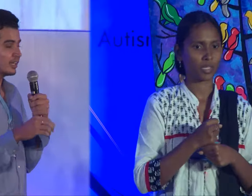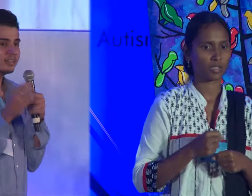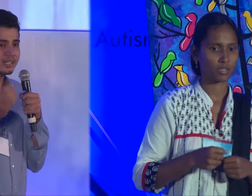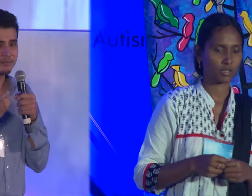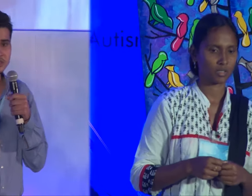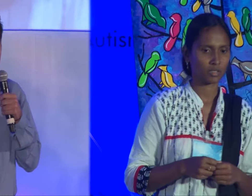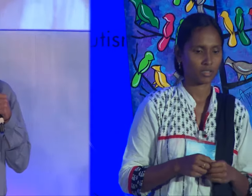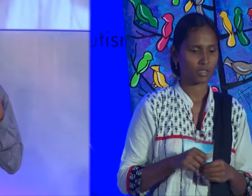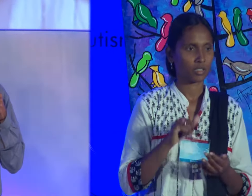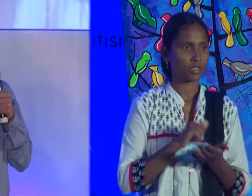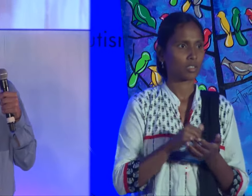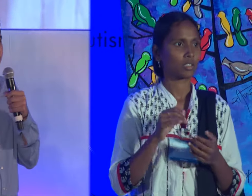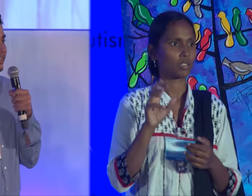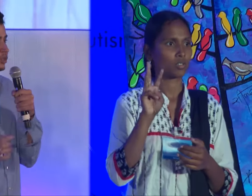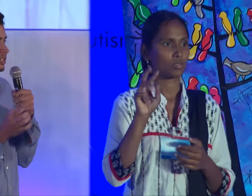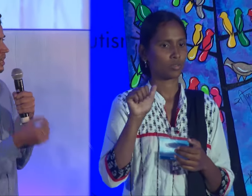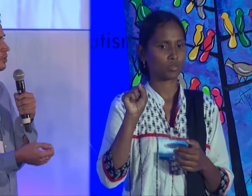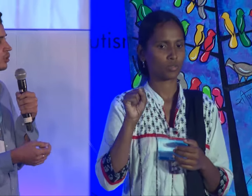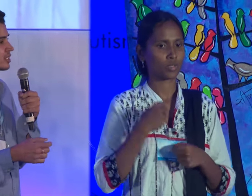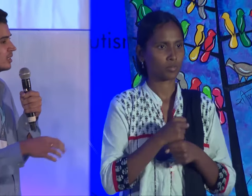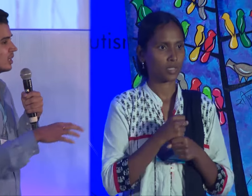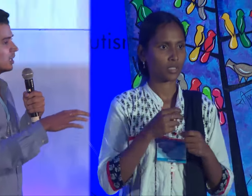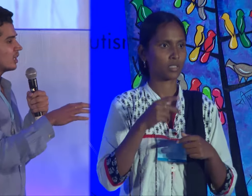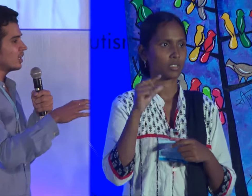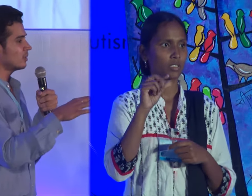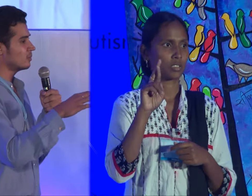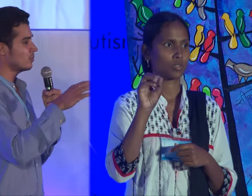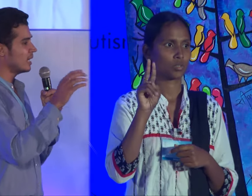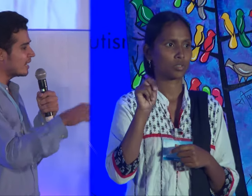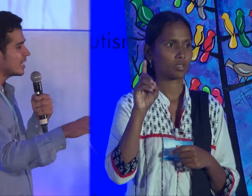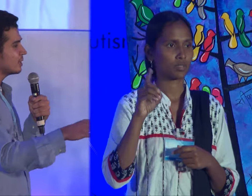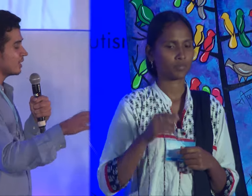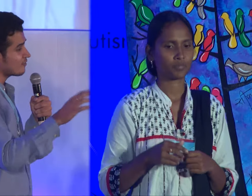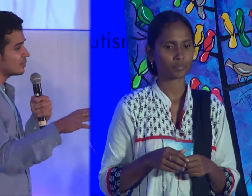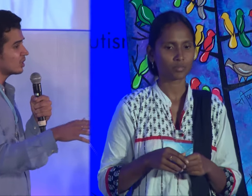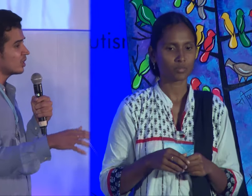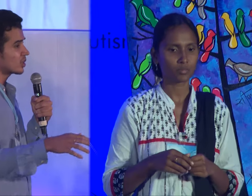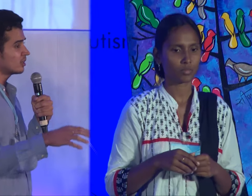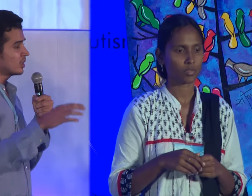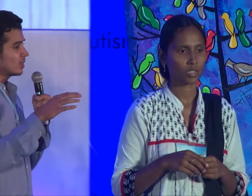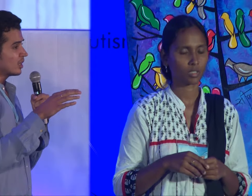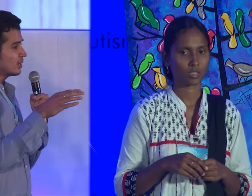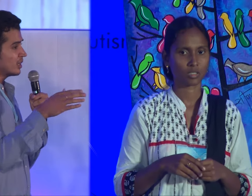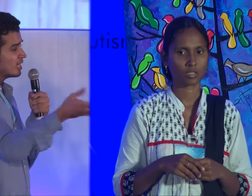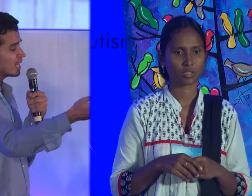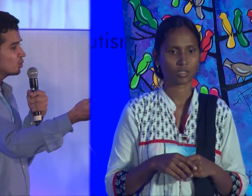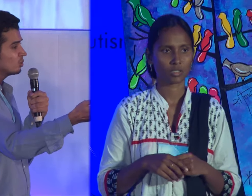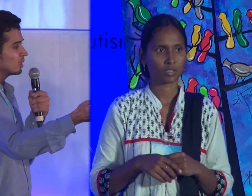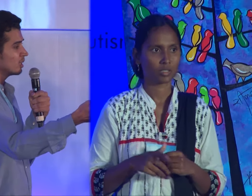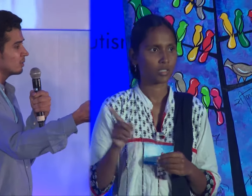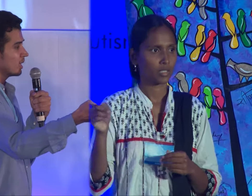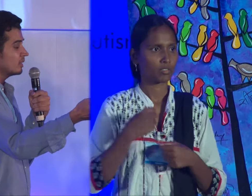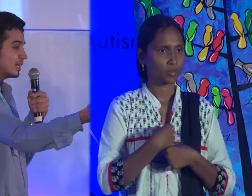And that was really the case on the ground. And therefore, this inept bureaucracy left him in the lurch, and he